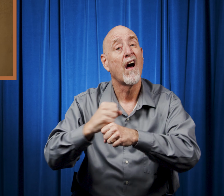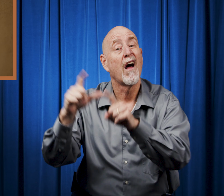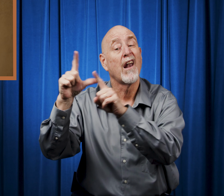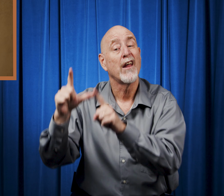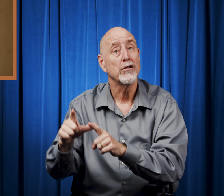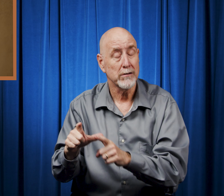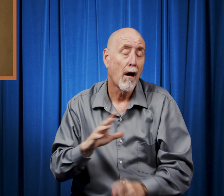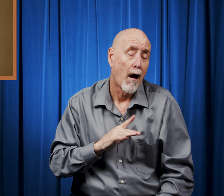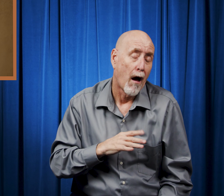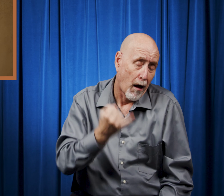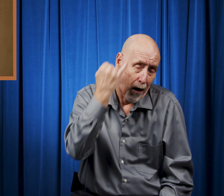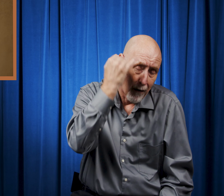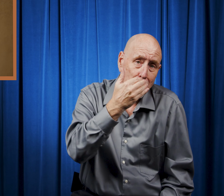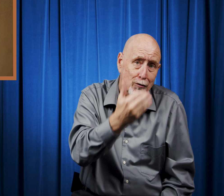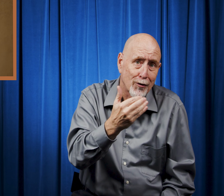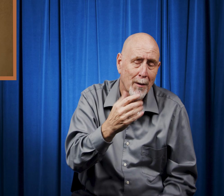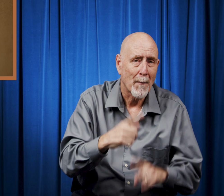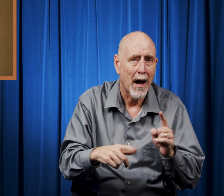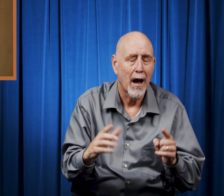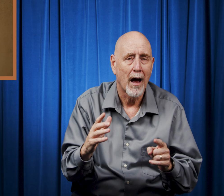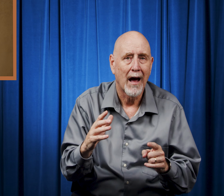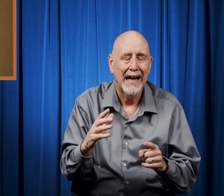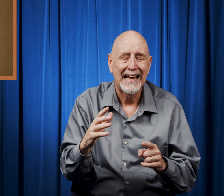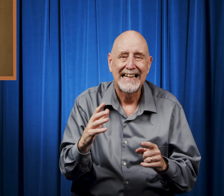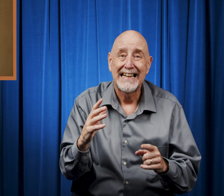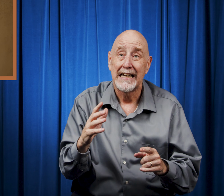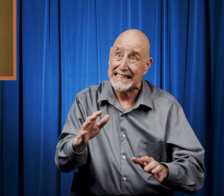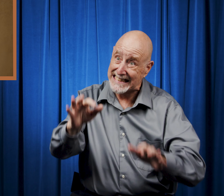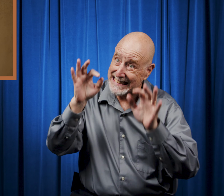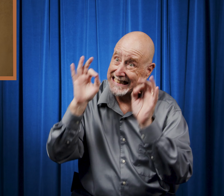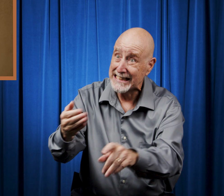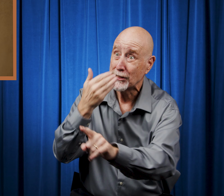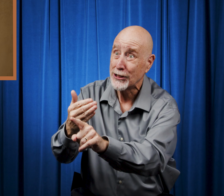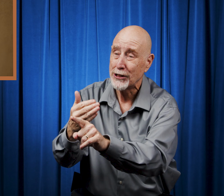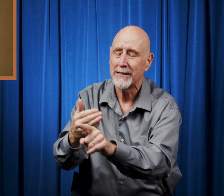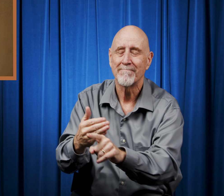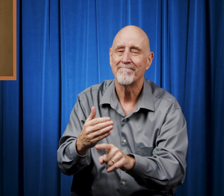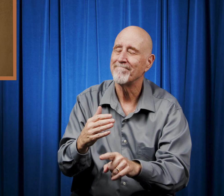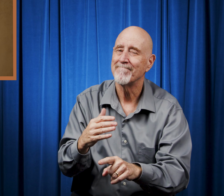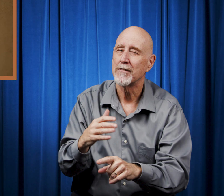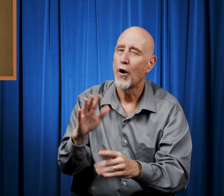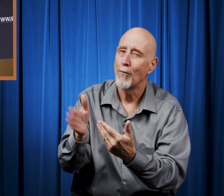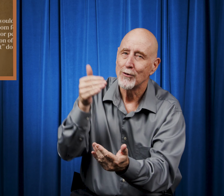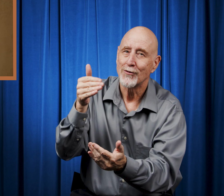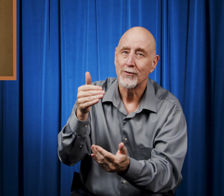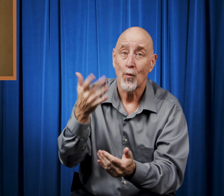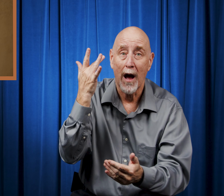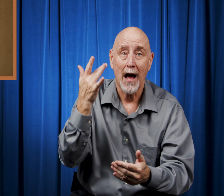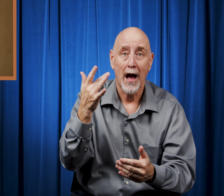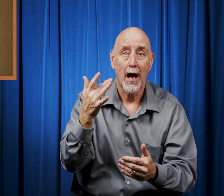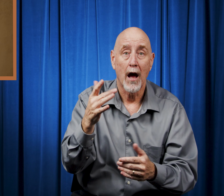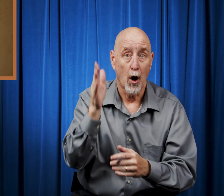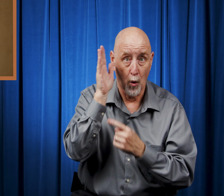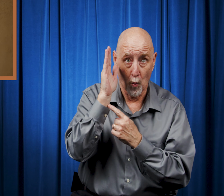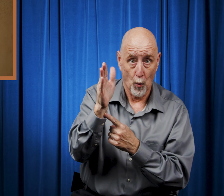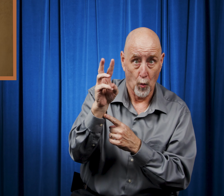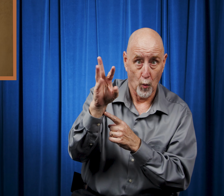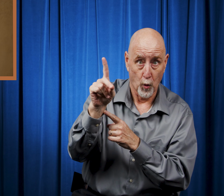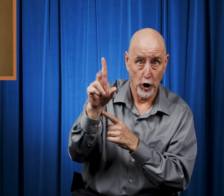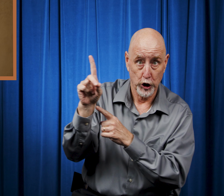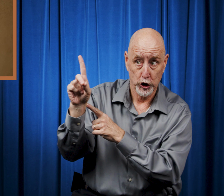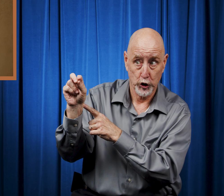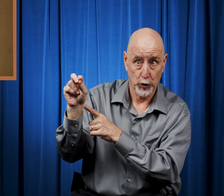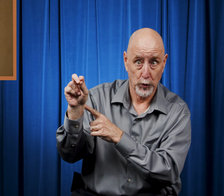of that catchphrase is certainly good, but it still misses the mark of being truly useful. And that's because the